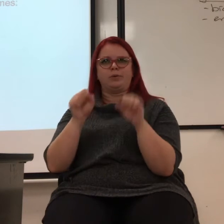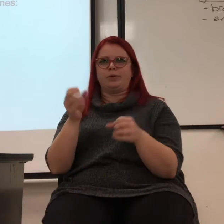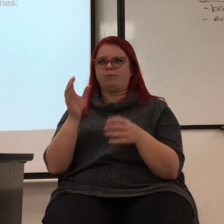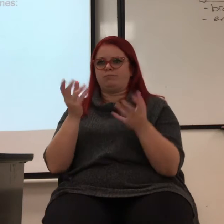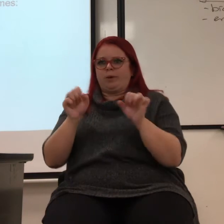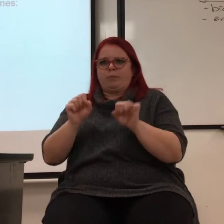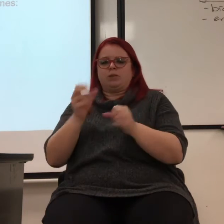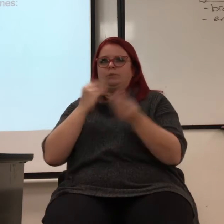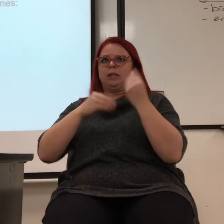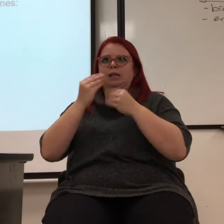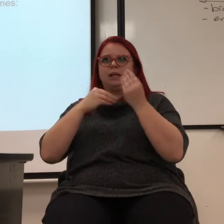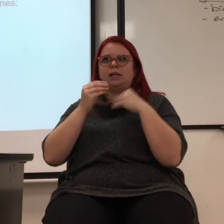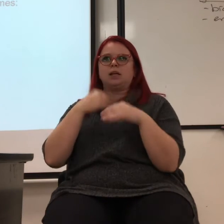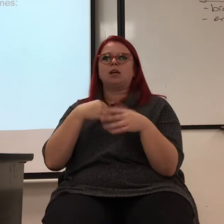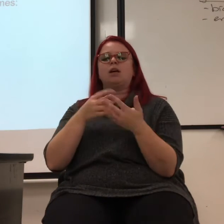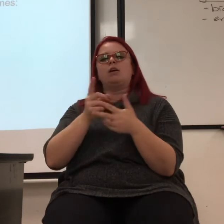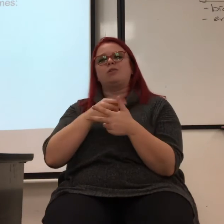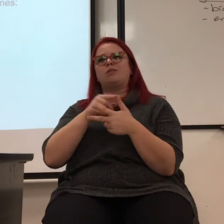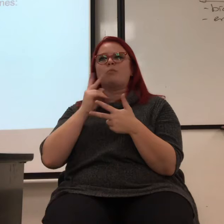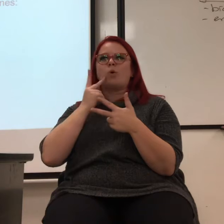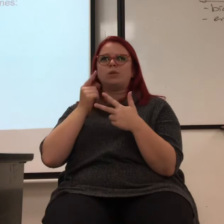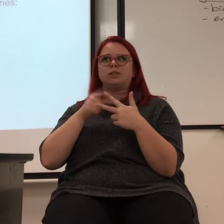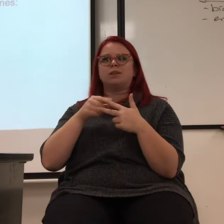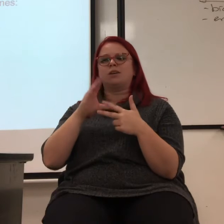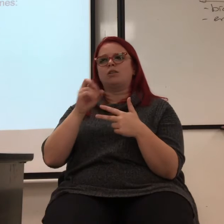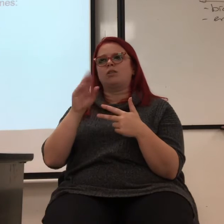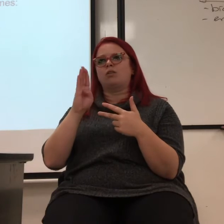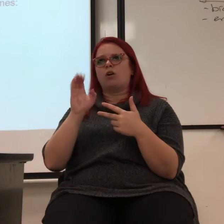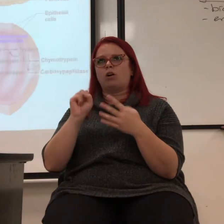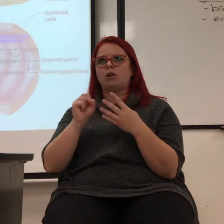mainly protein, carbs, fats, and even nucleic acids.